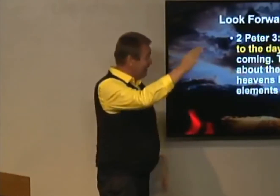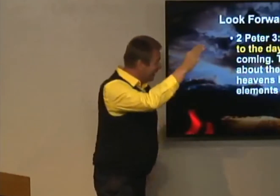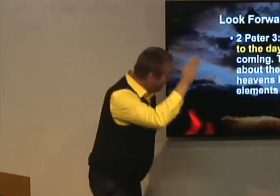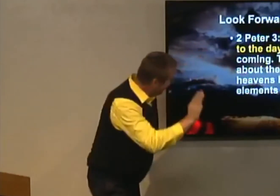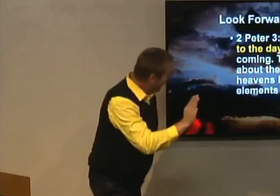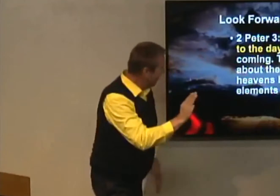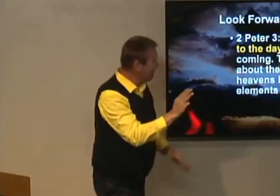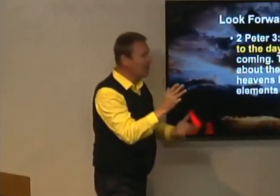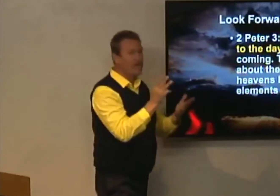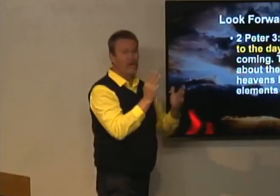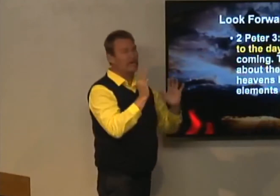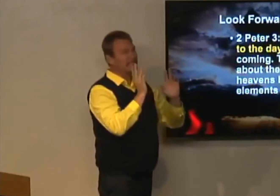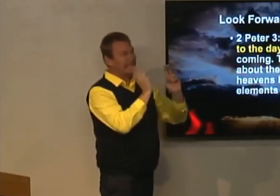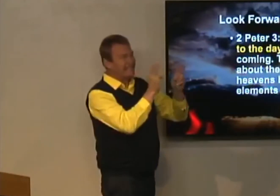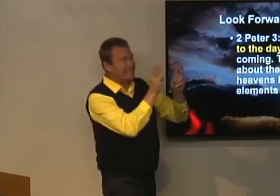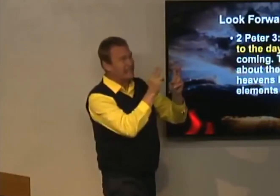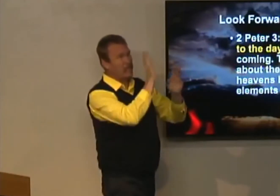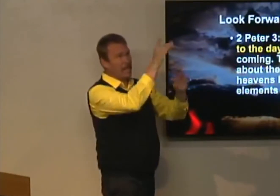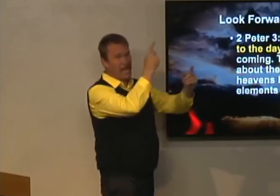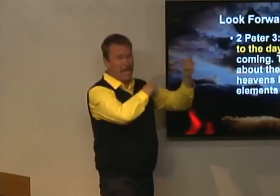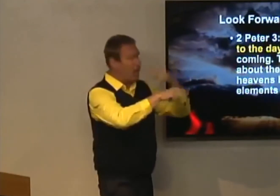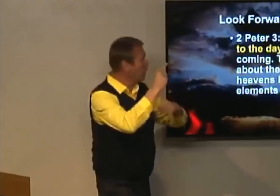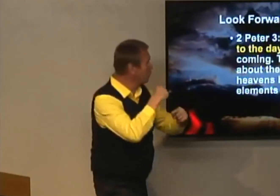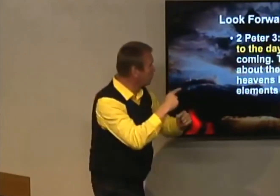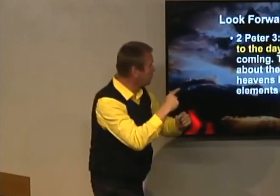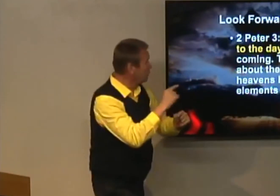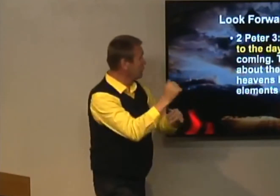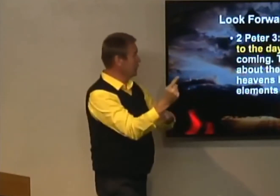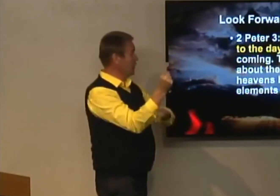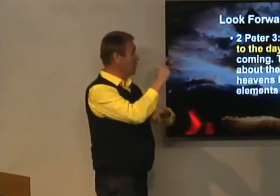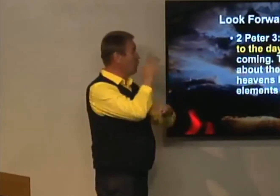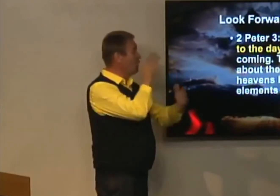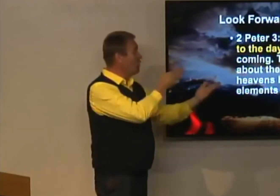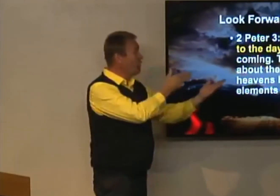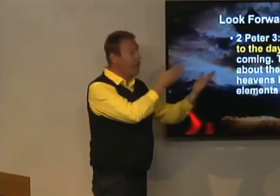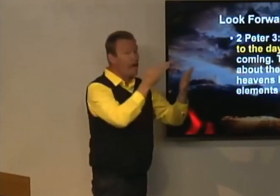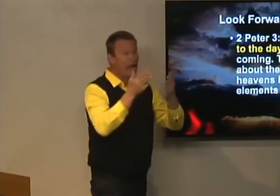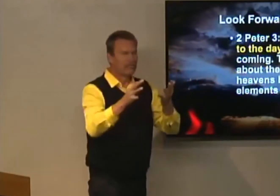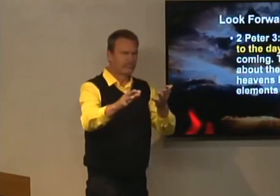It says, as you look forward to the day of God and speed its coming,